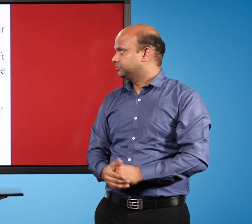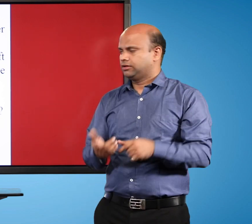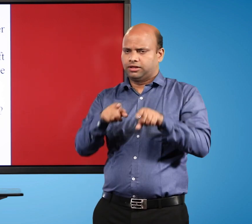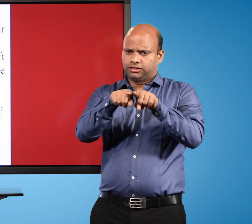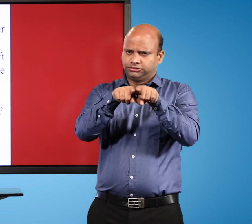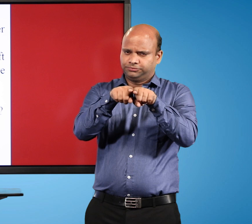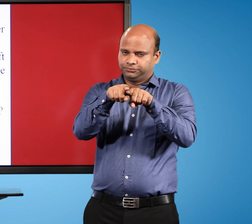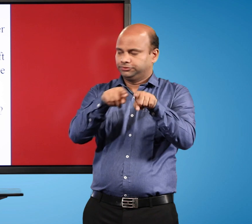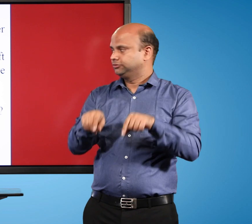For example,